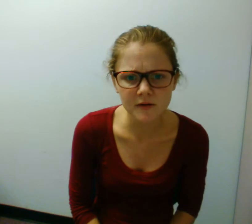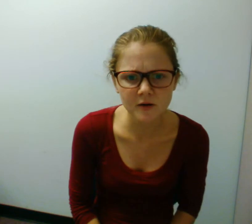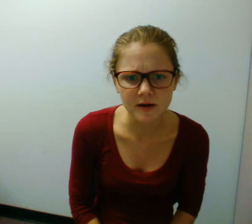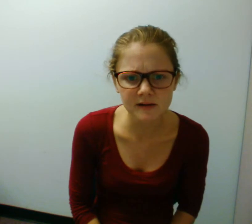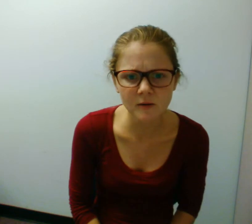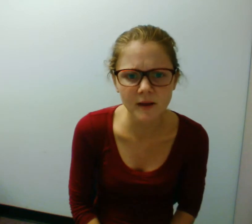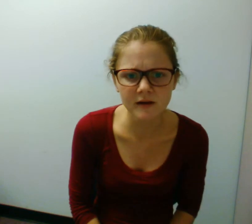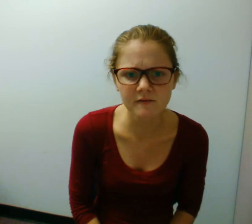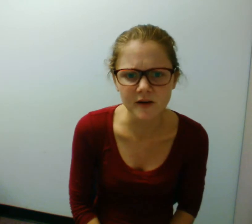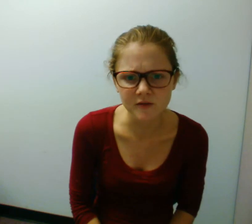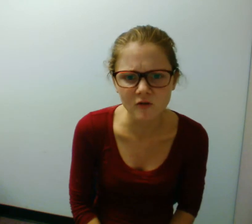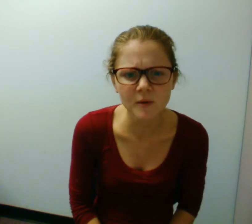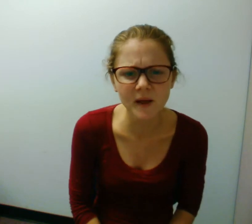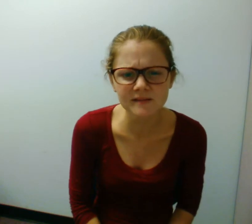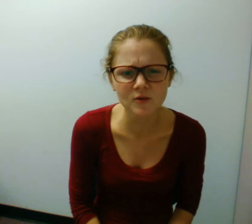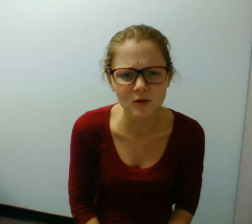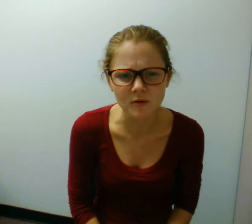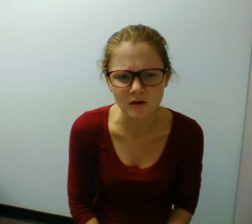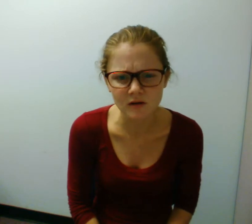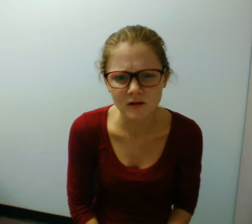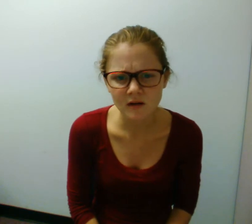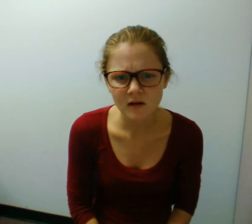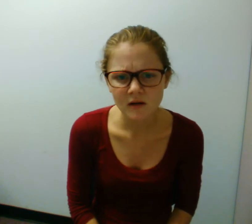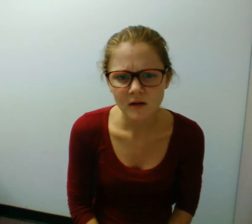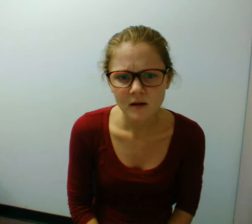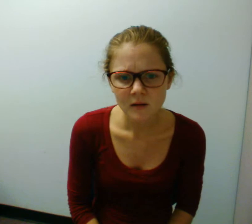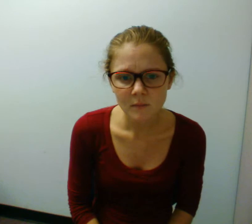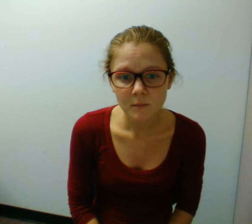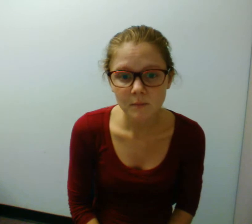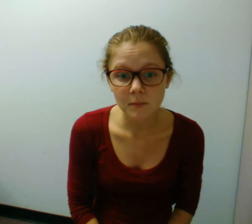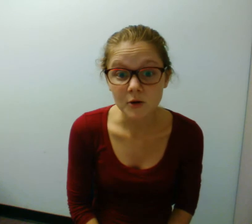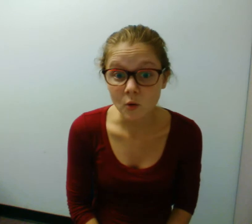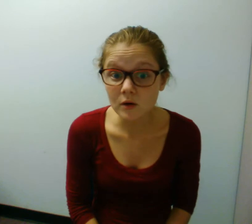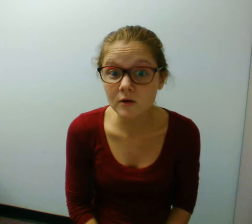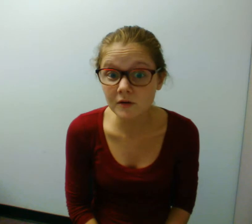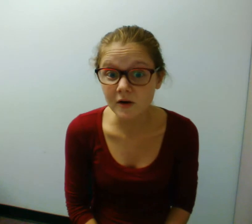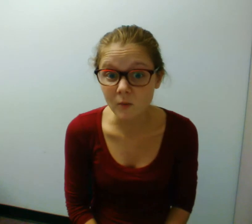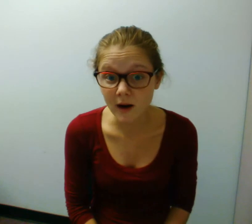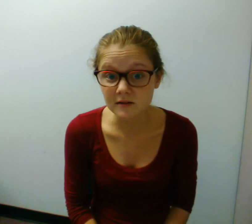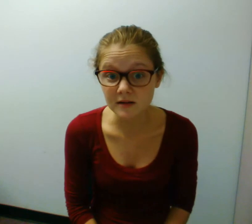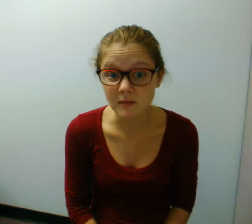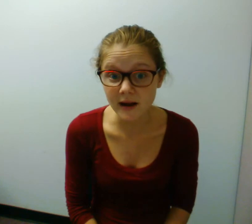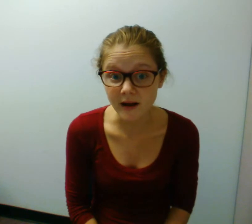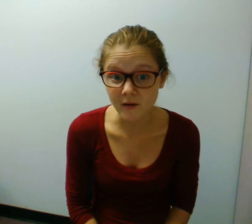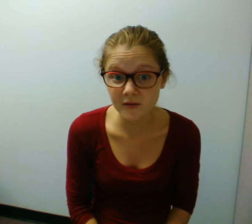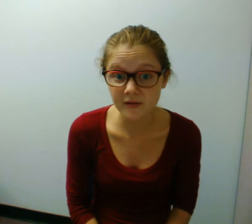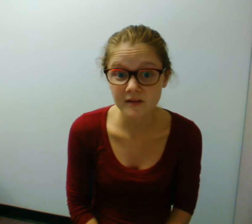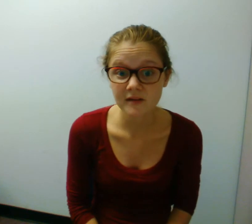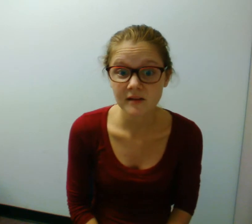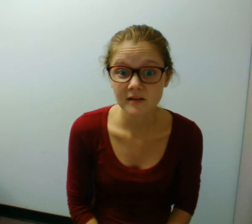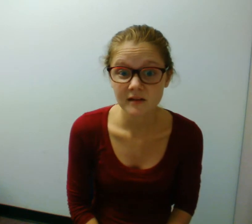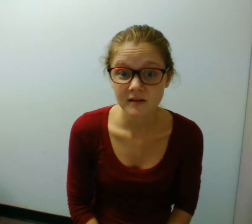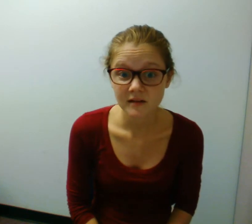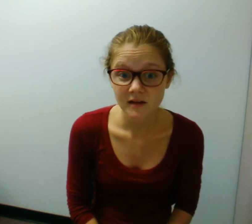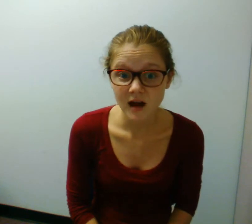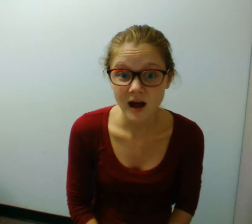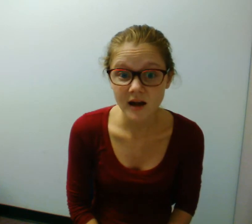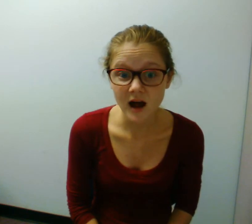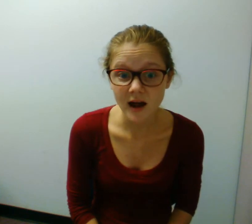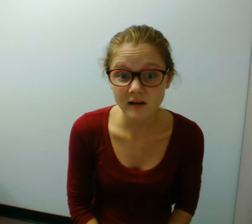and crazy when they have friends over, but that's normal. But your girls are wild in my house. And I